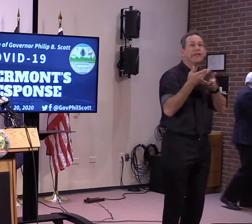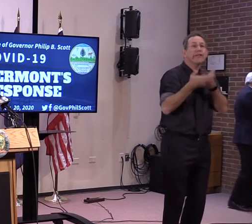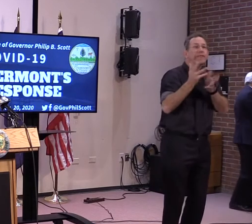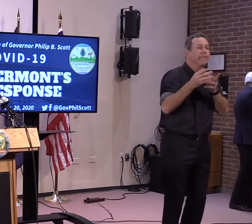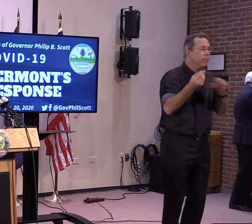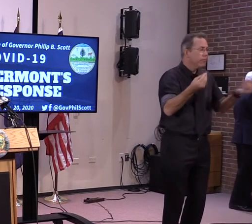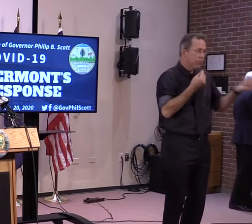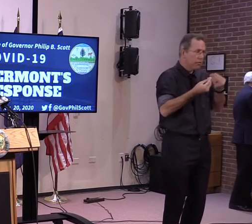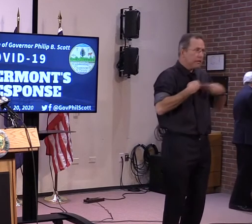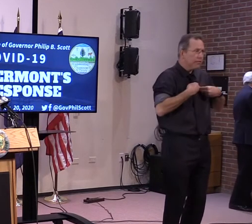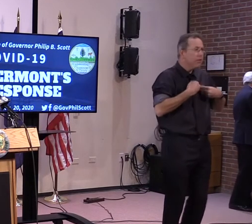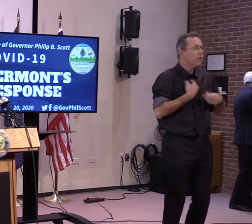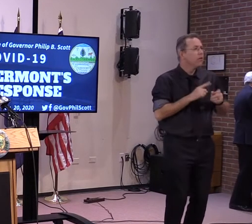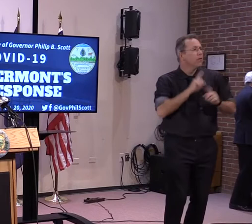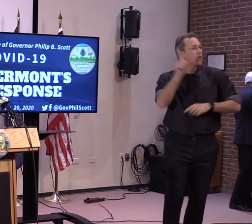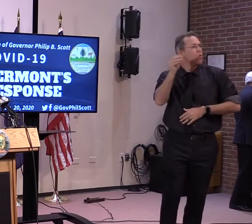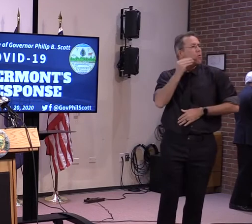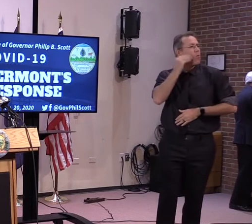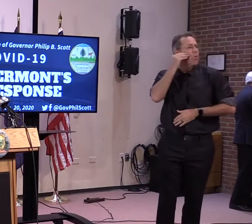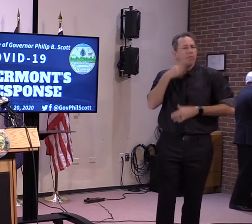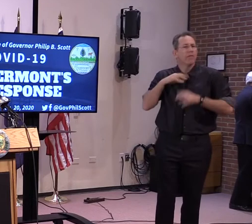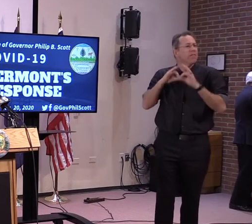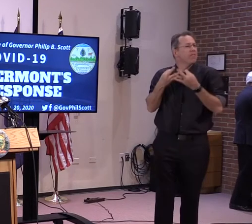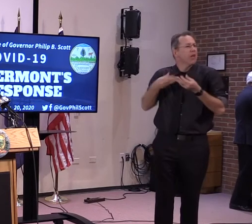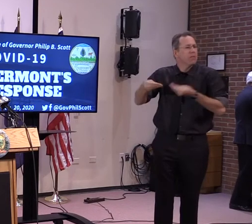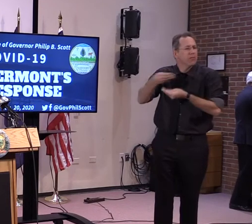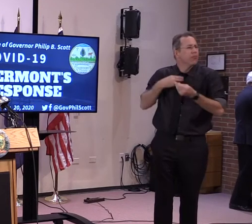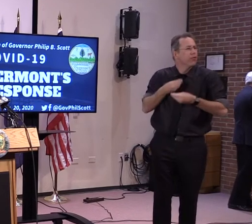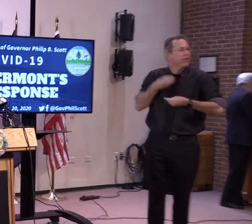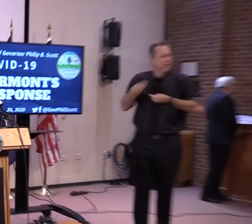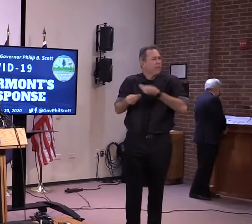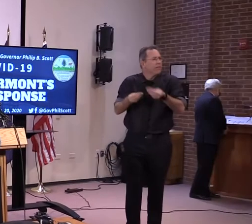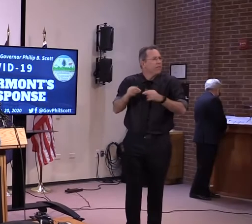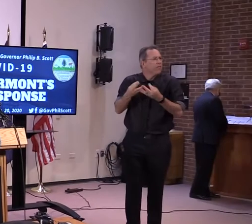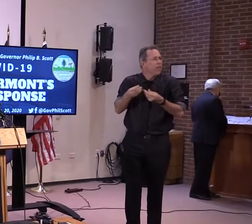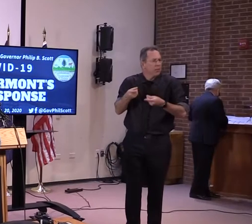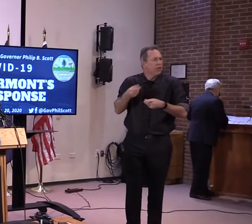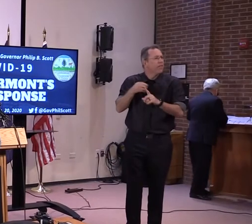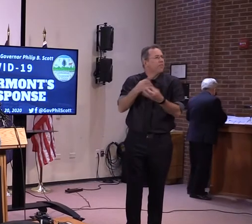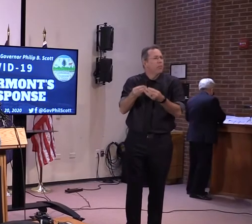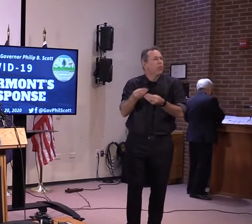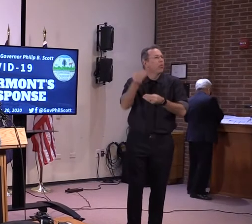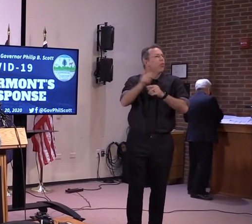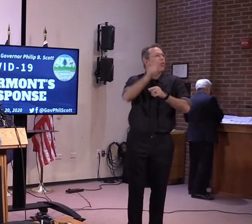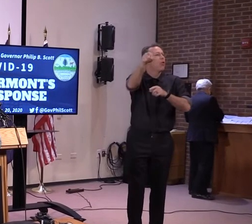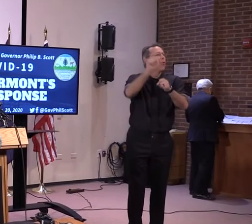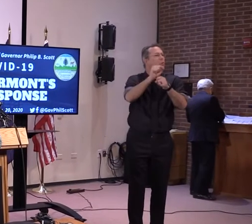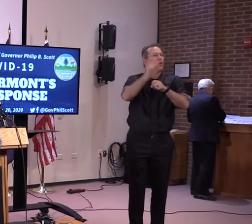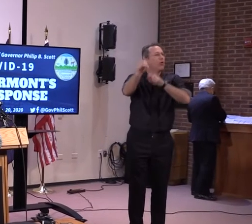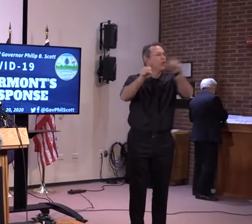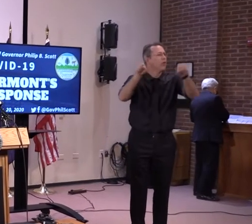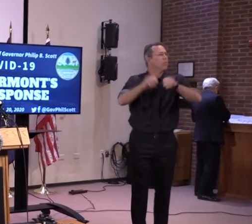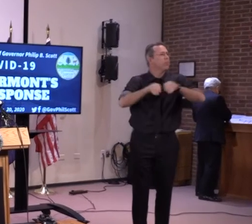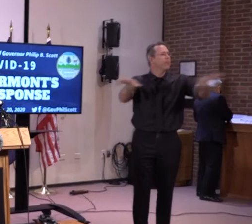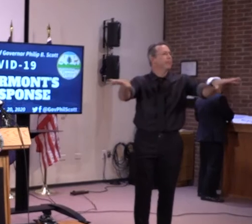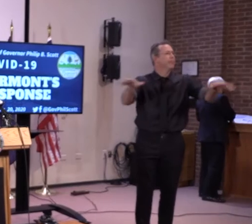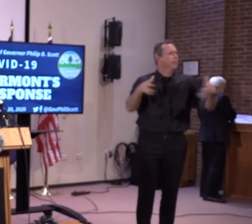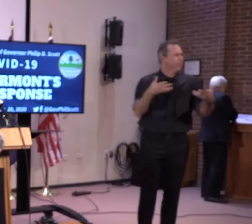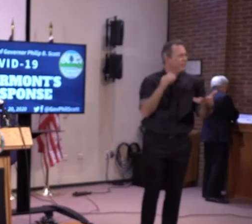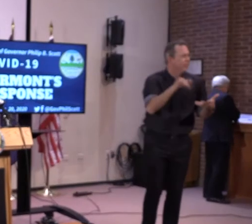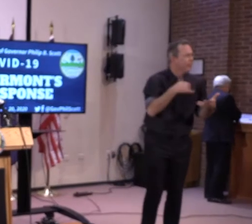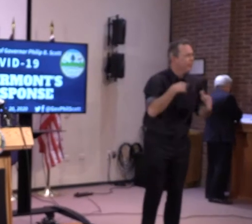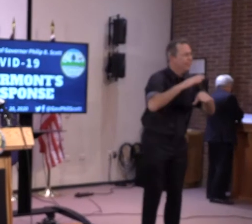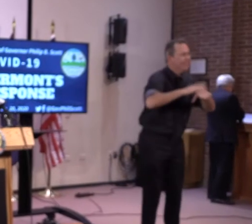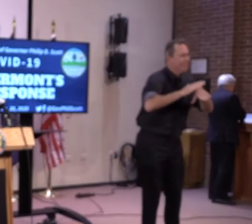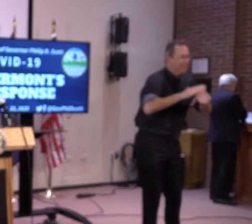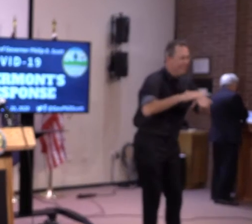becomes very real. This virus is so crafty and spreads so fast,